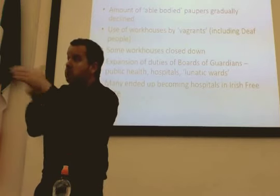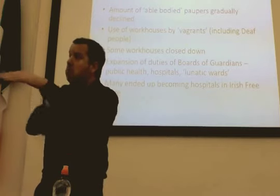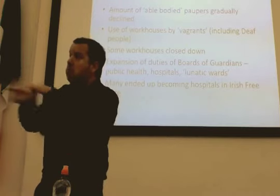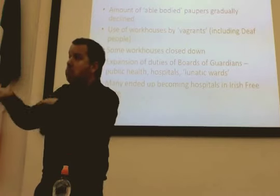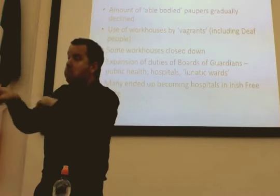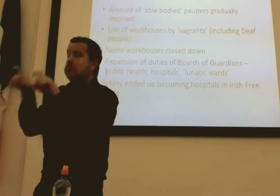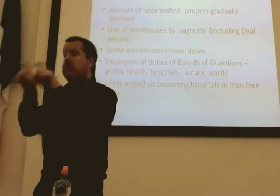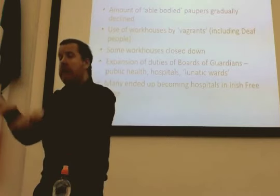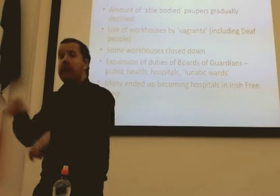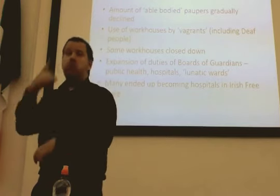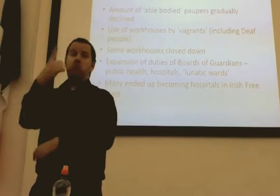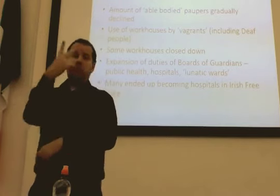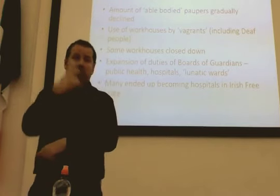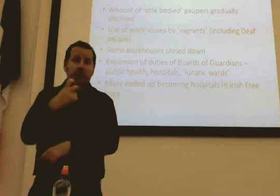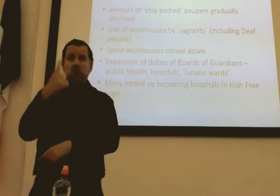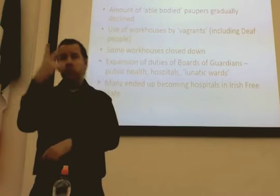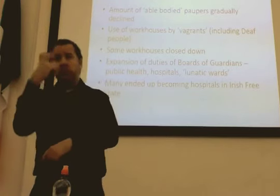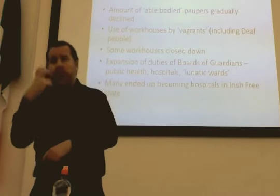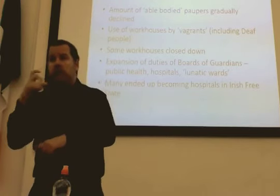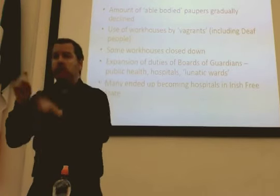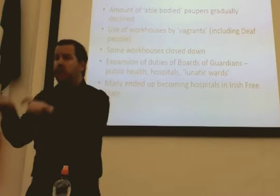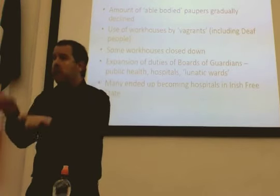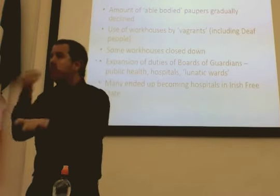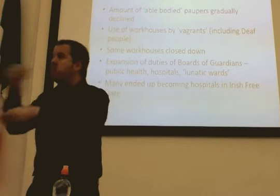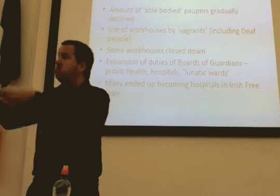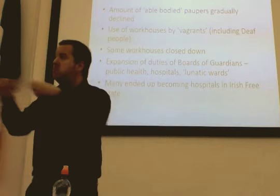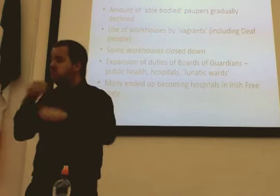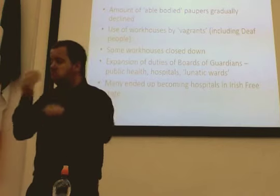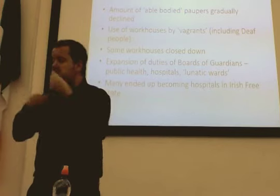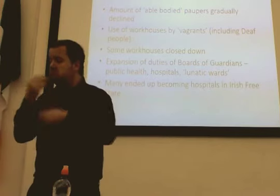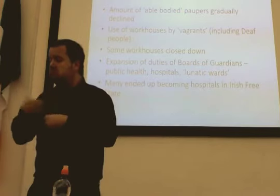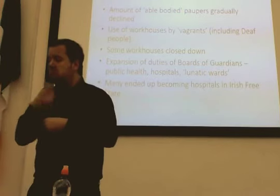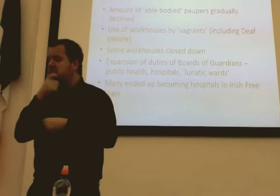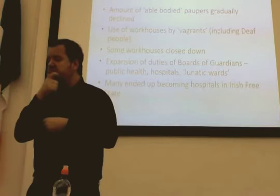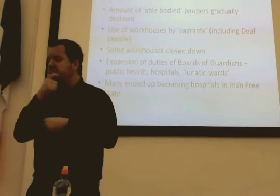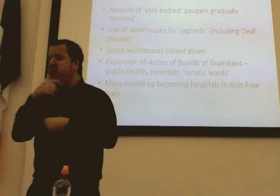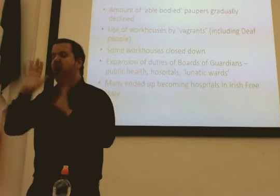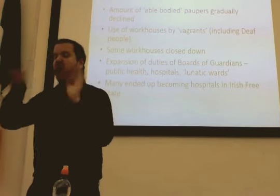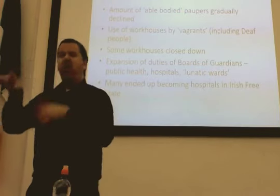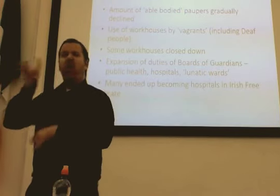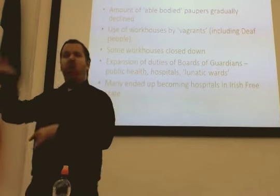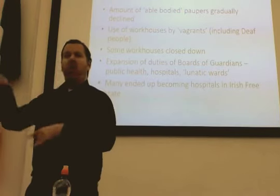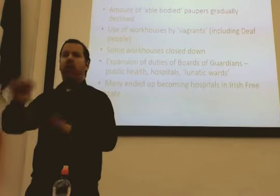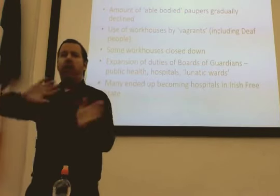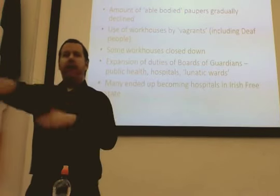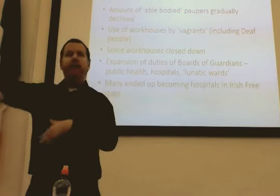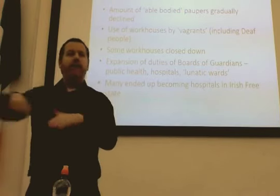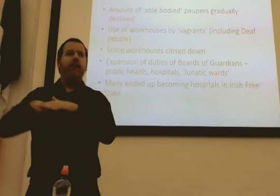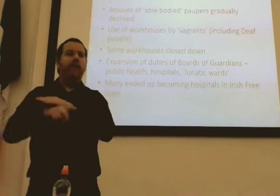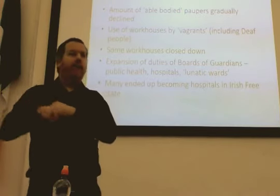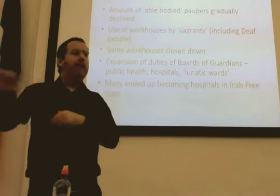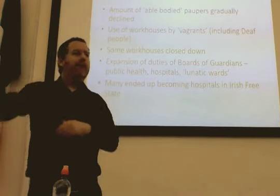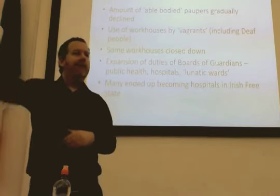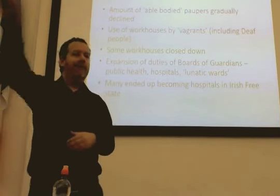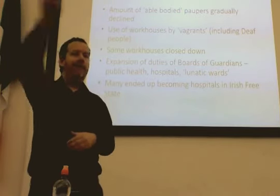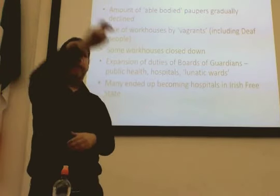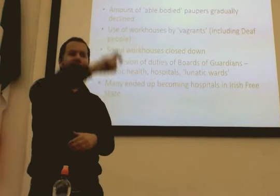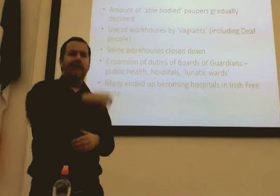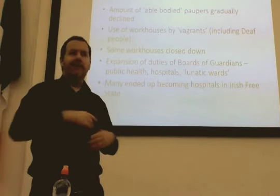get their meals. And they might stay 1 or 2 nights in one workhouse and then decide to move on, leave, and